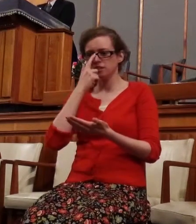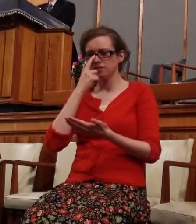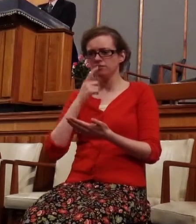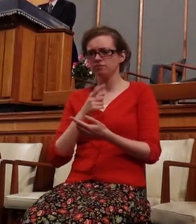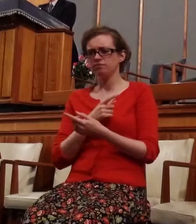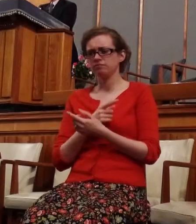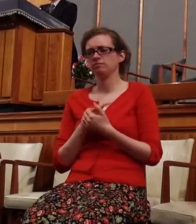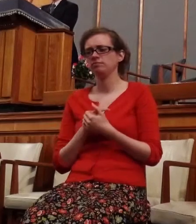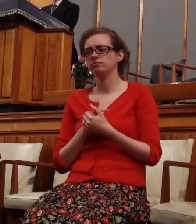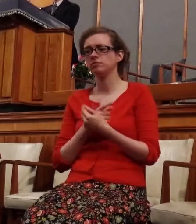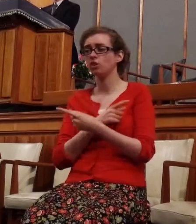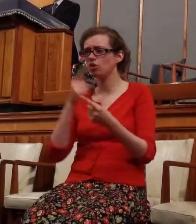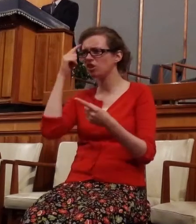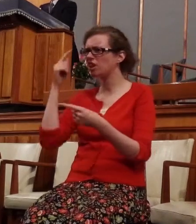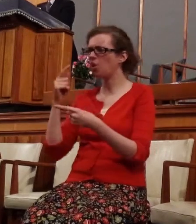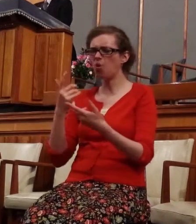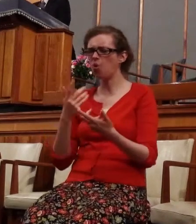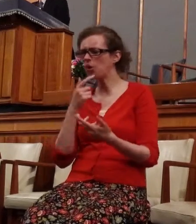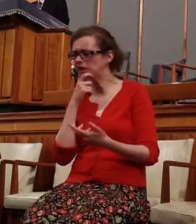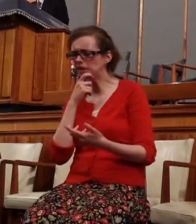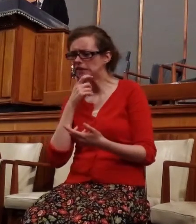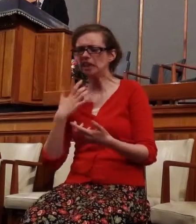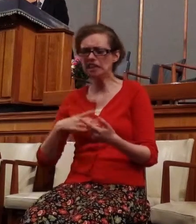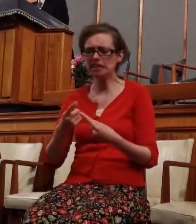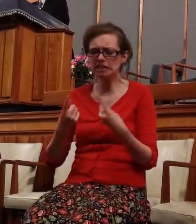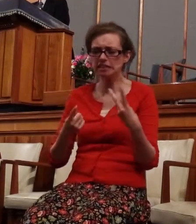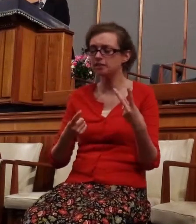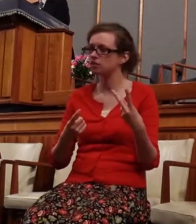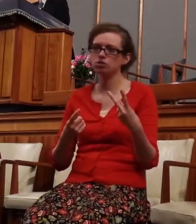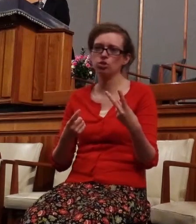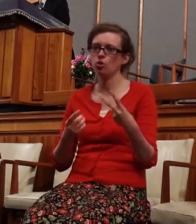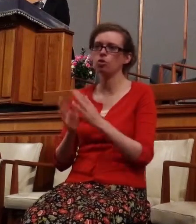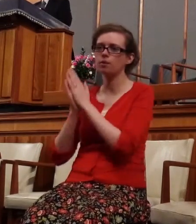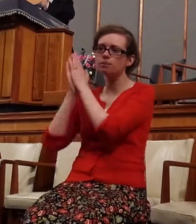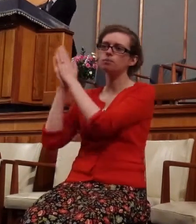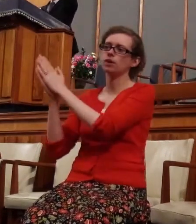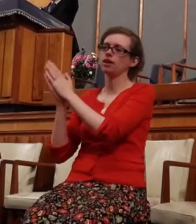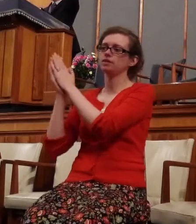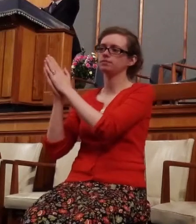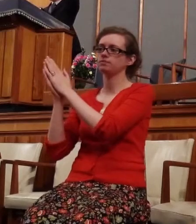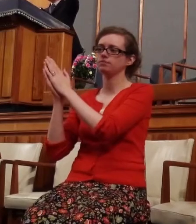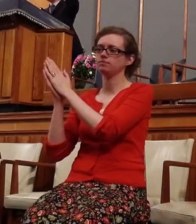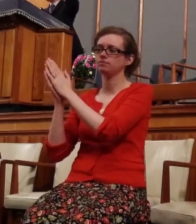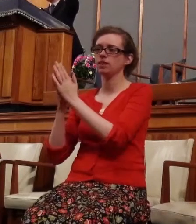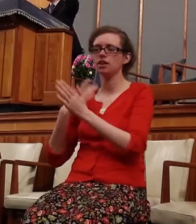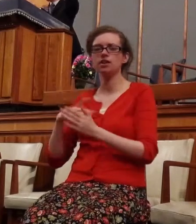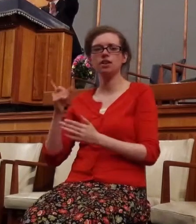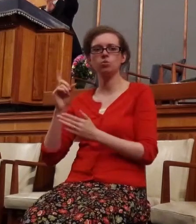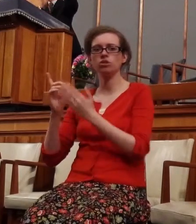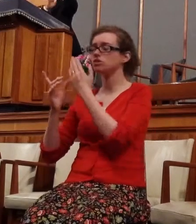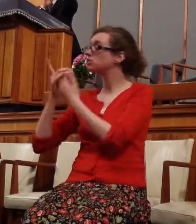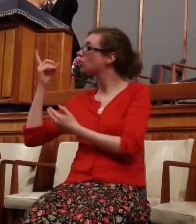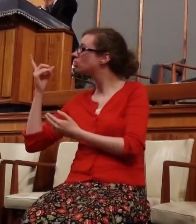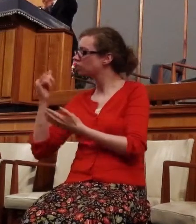interfere between you and God. Only two things are necessary for a sinner to be saved. God and the sinner.